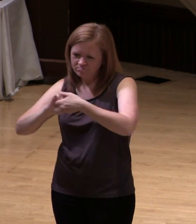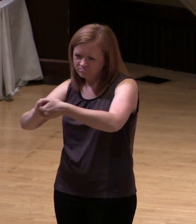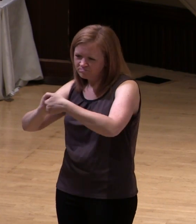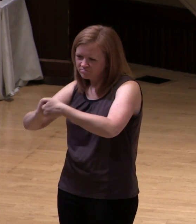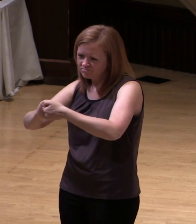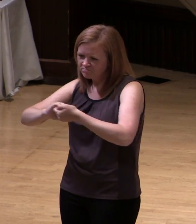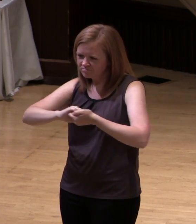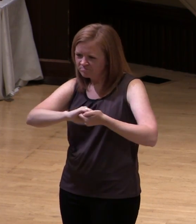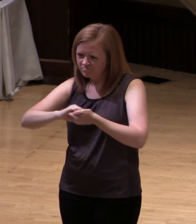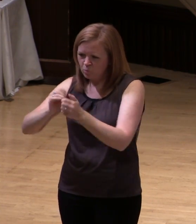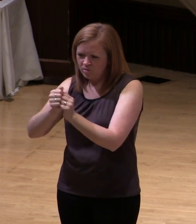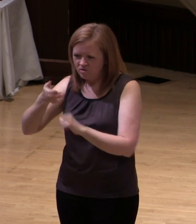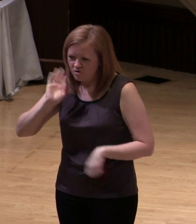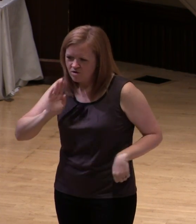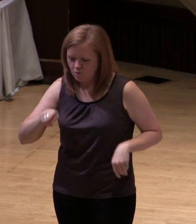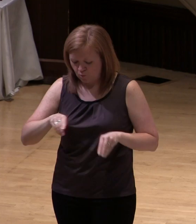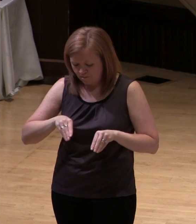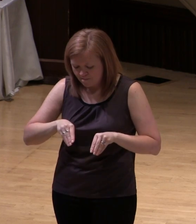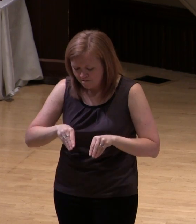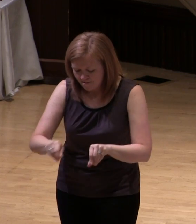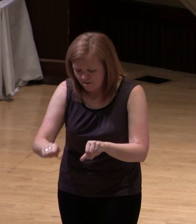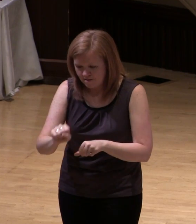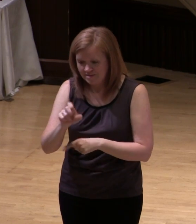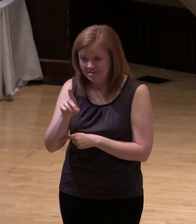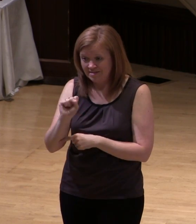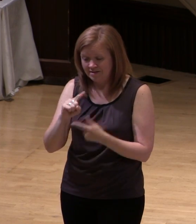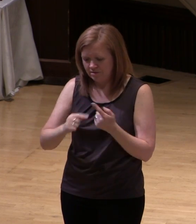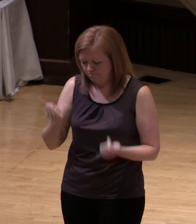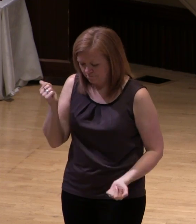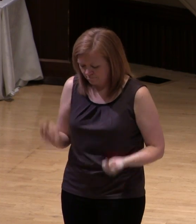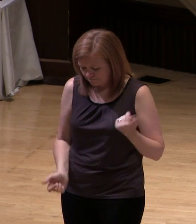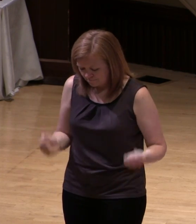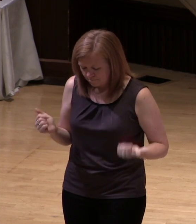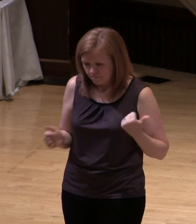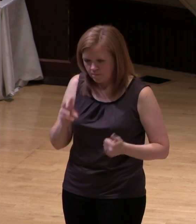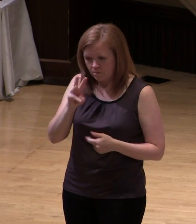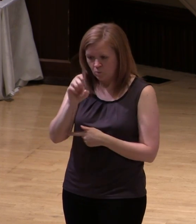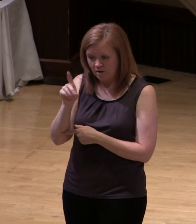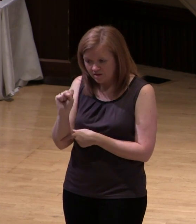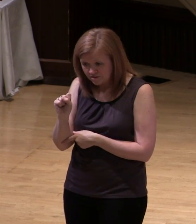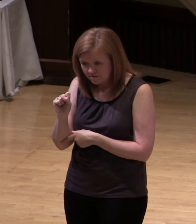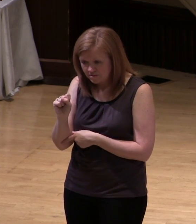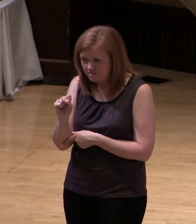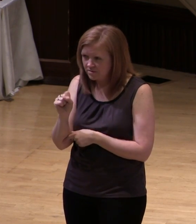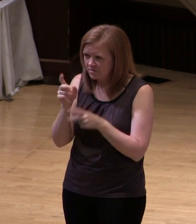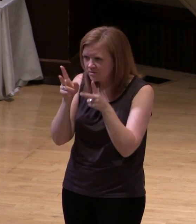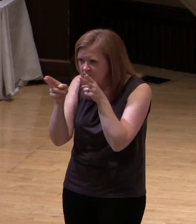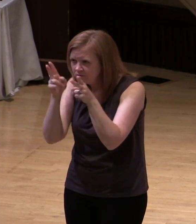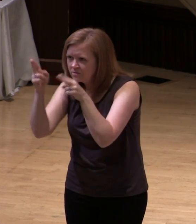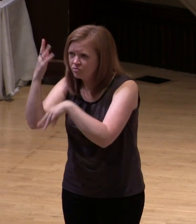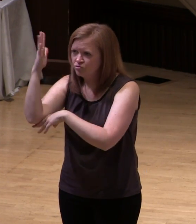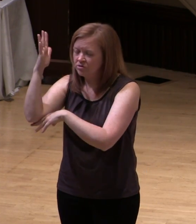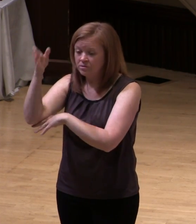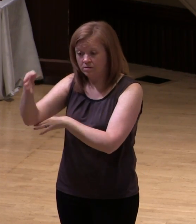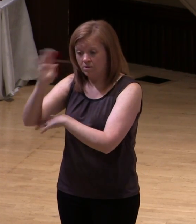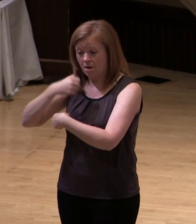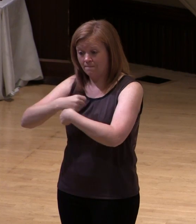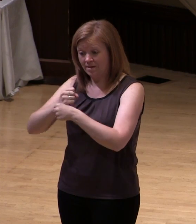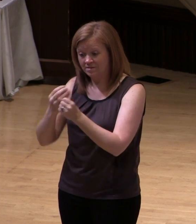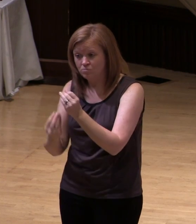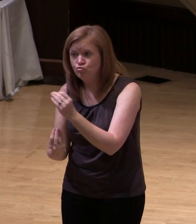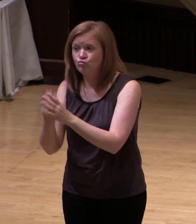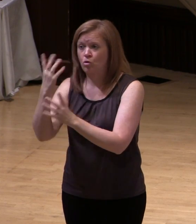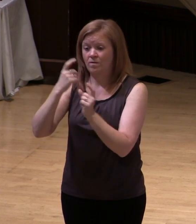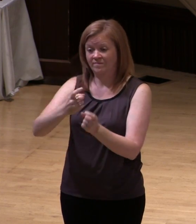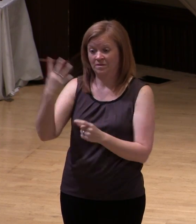God. You plant seeds, pull out the weeds, and prune the trees. God makes them grow, gives them